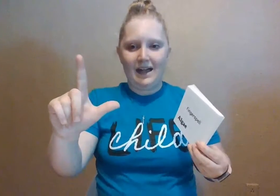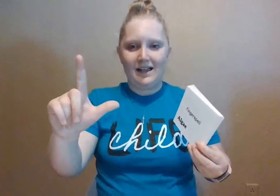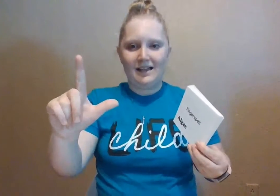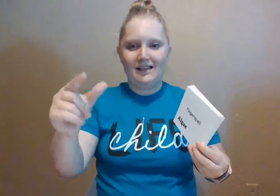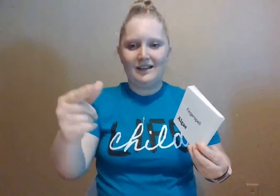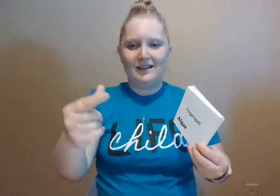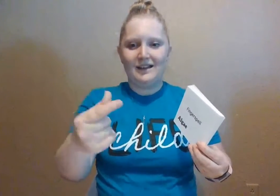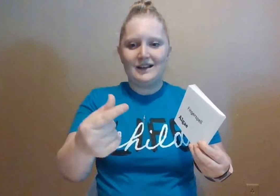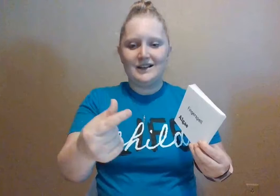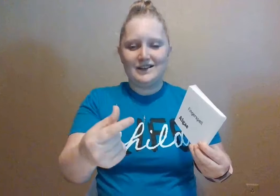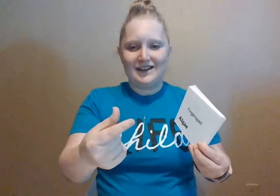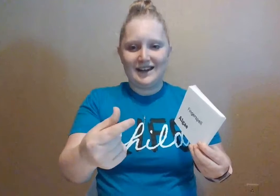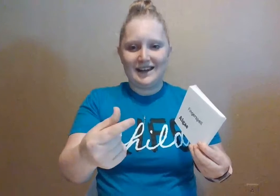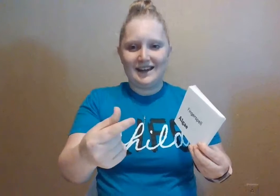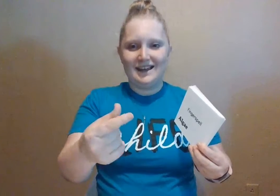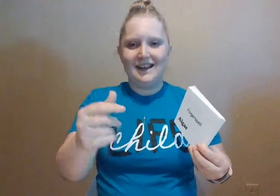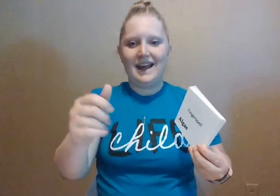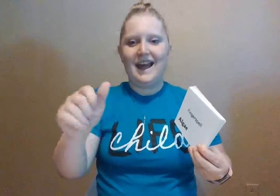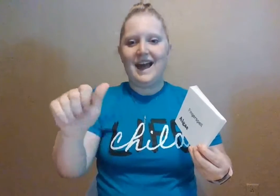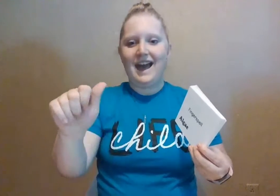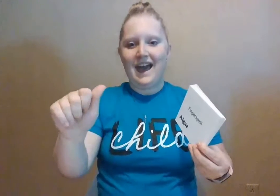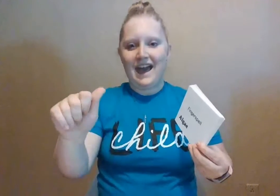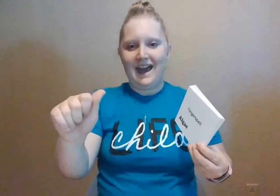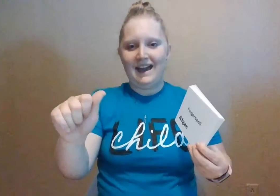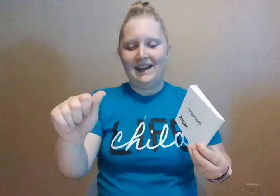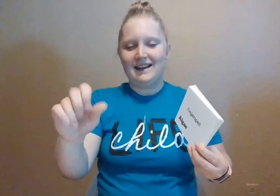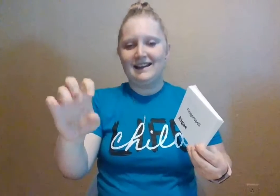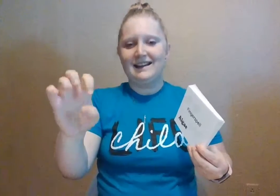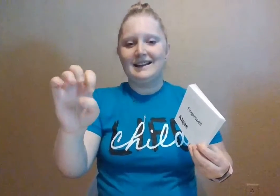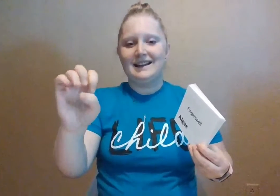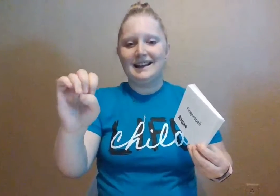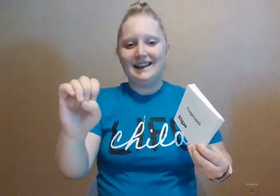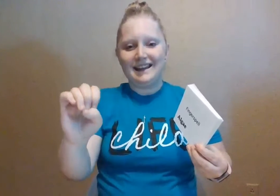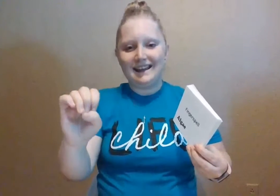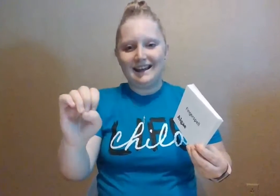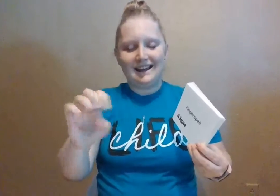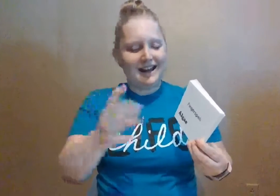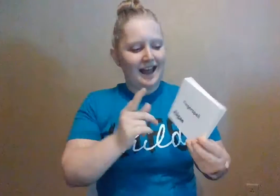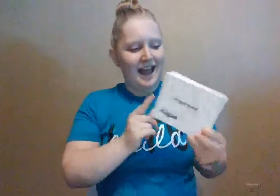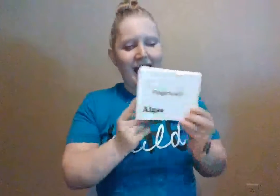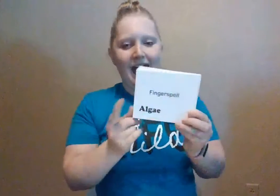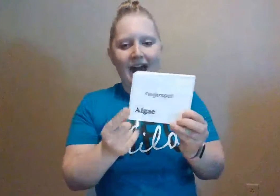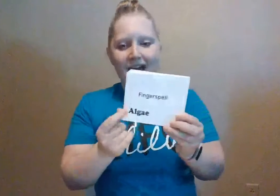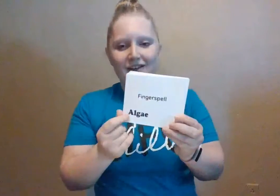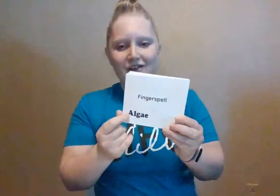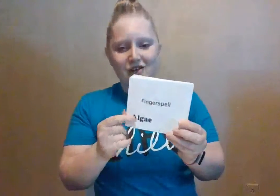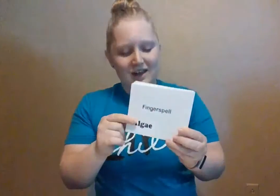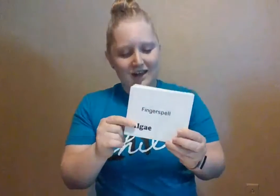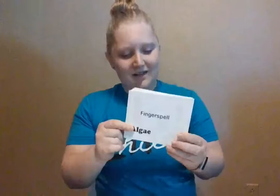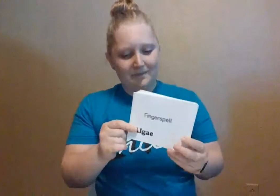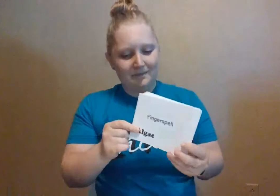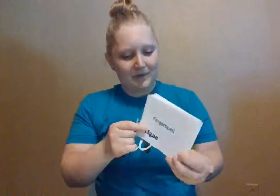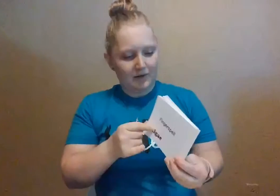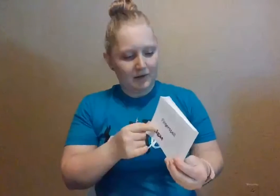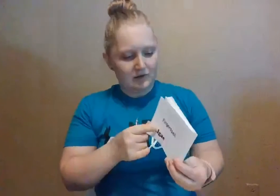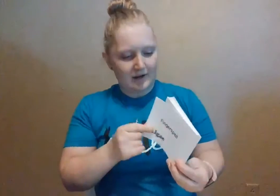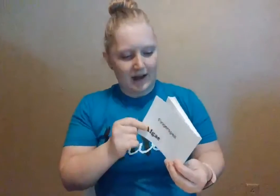L G A E. Algae. Good